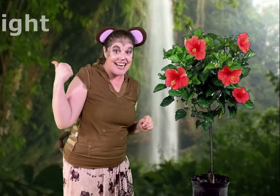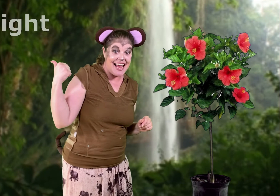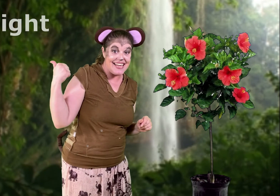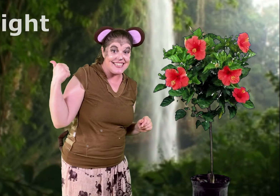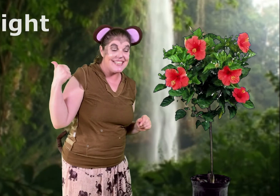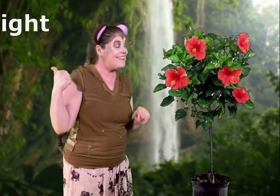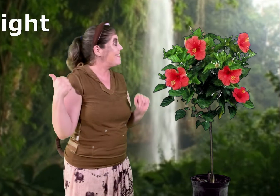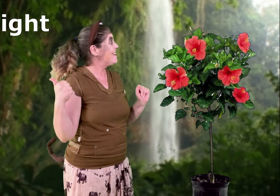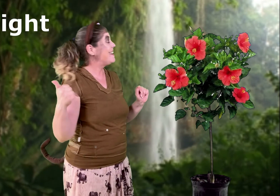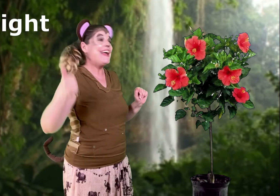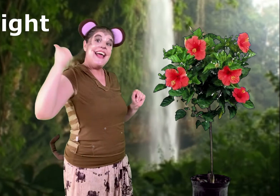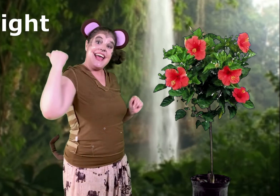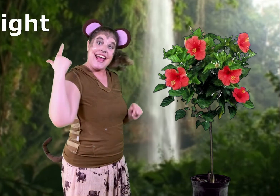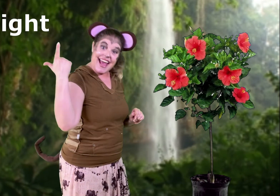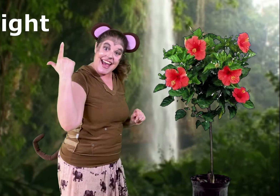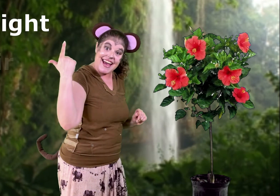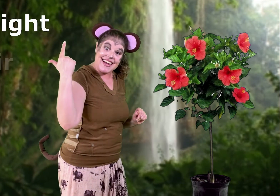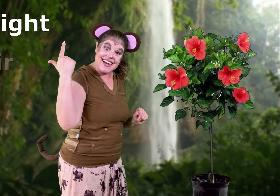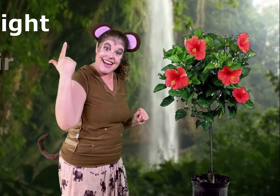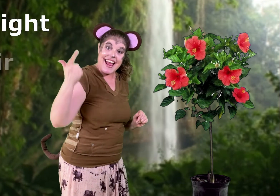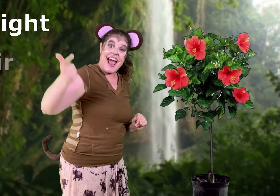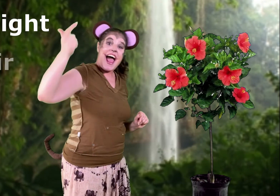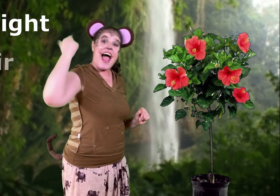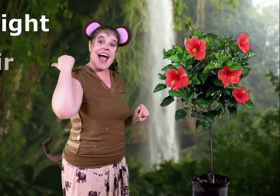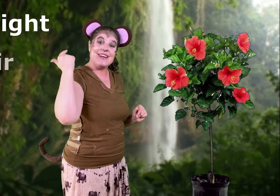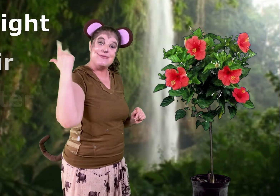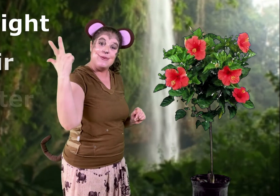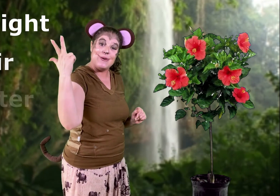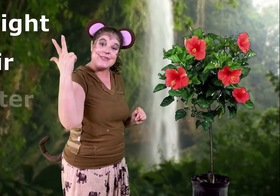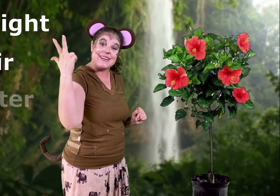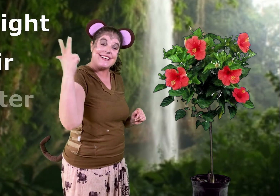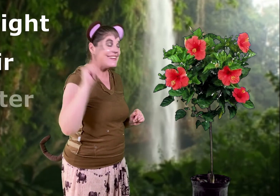sunlight, air, and water.